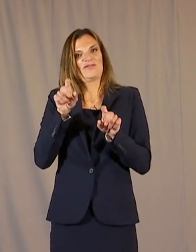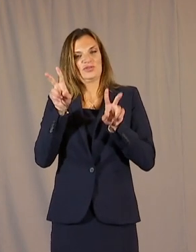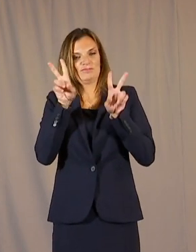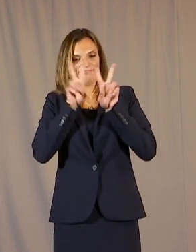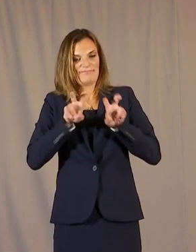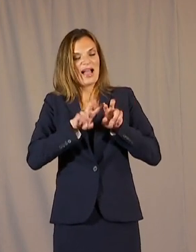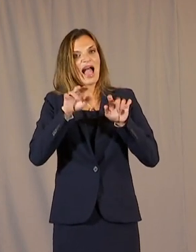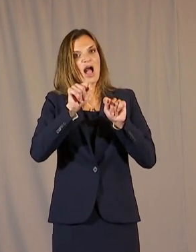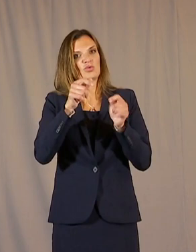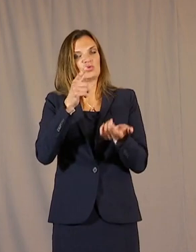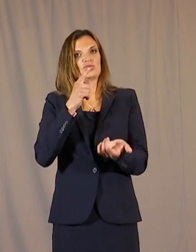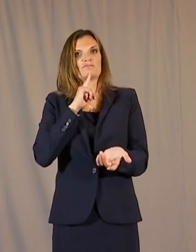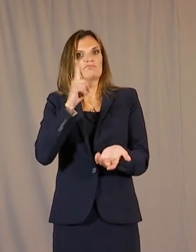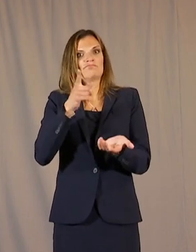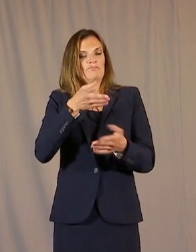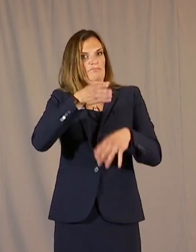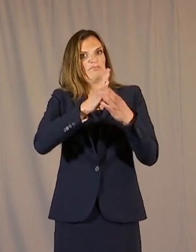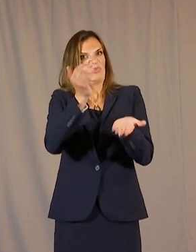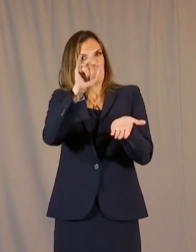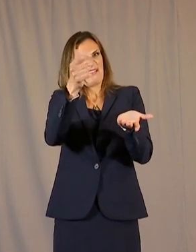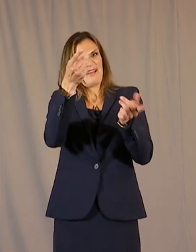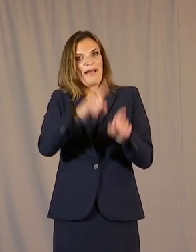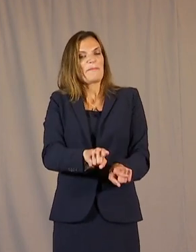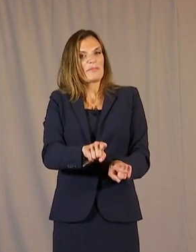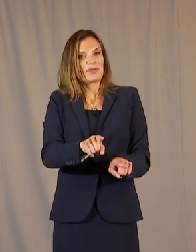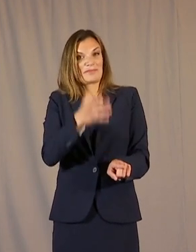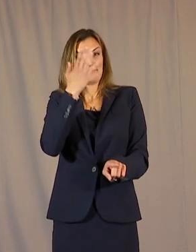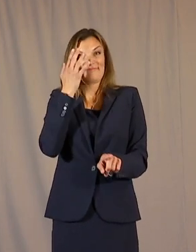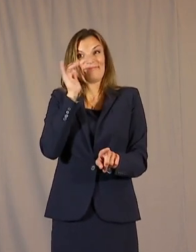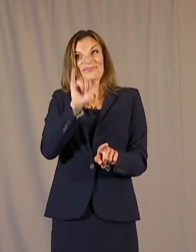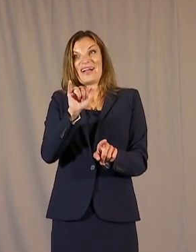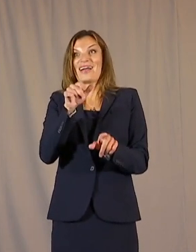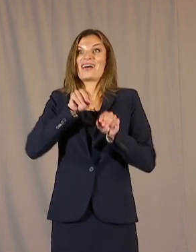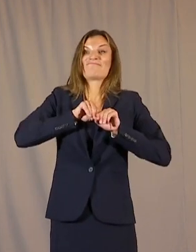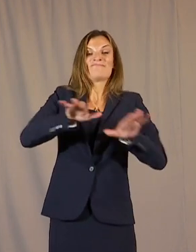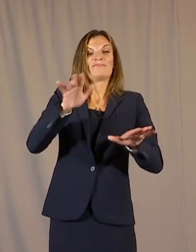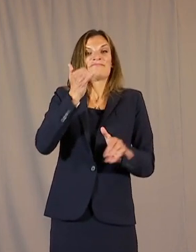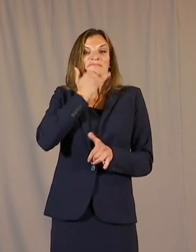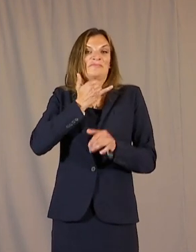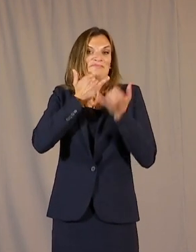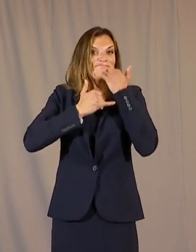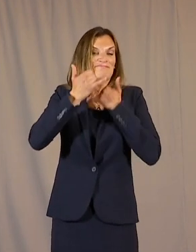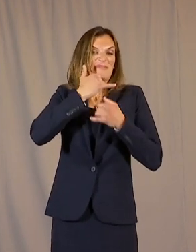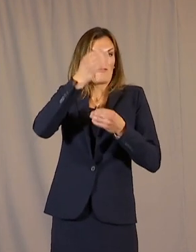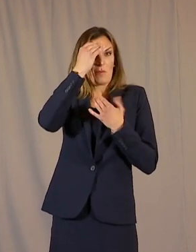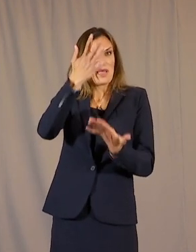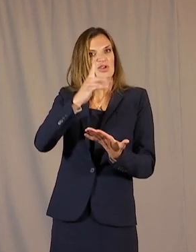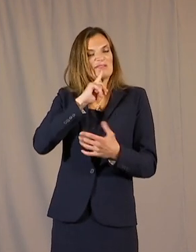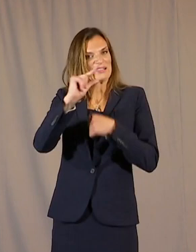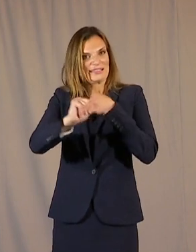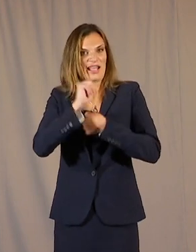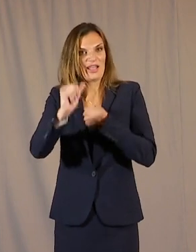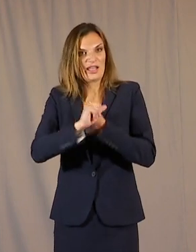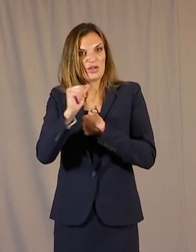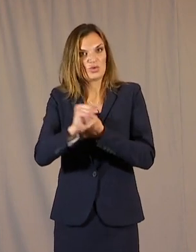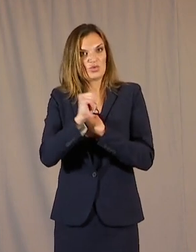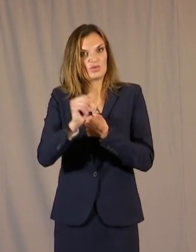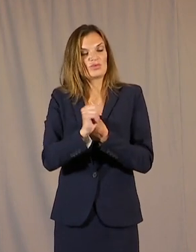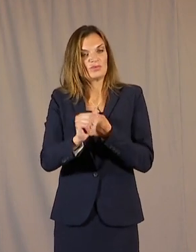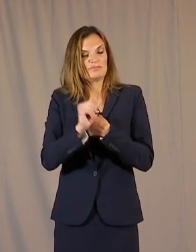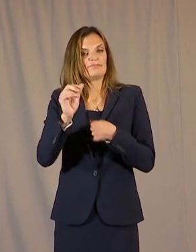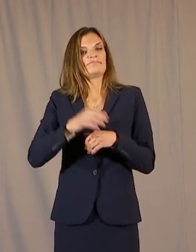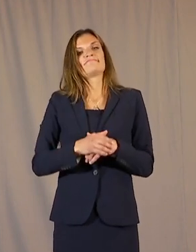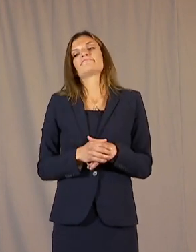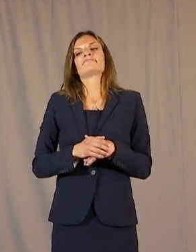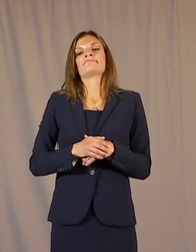that. Because that level of misinformation endangers us now, but also has other implications from